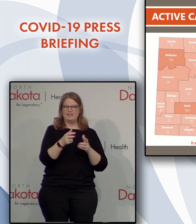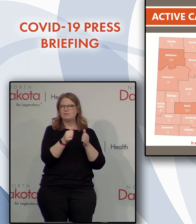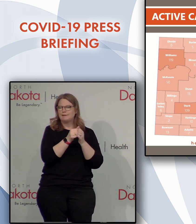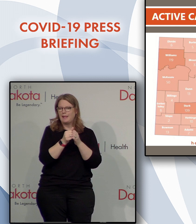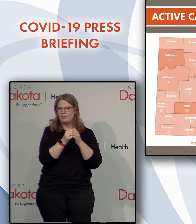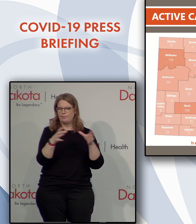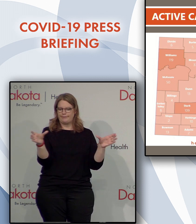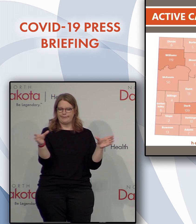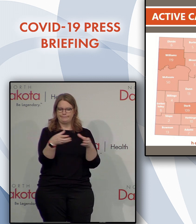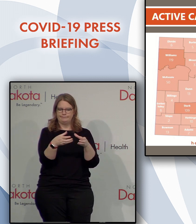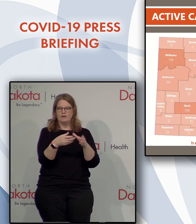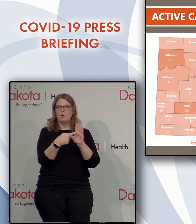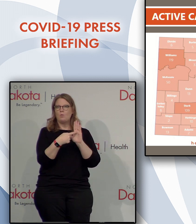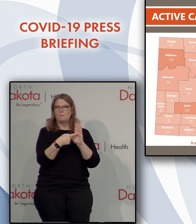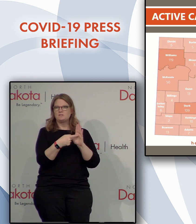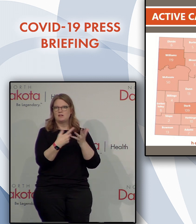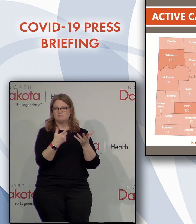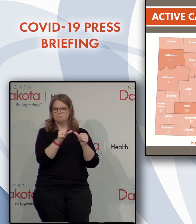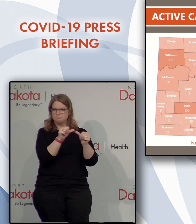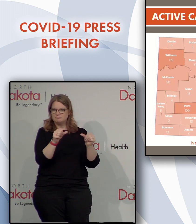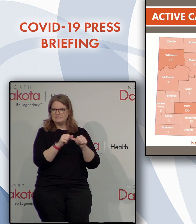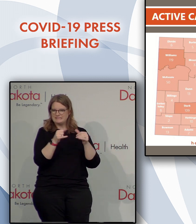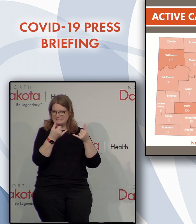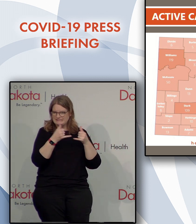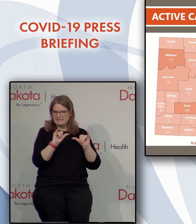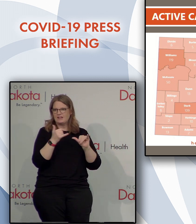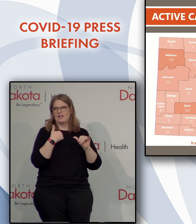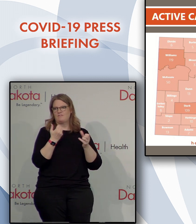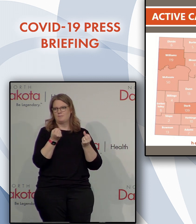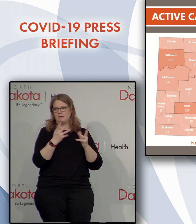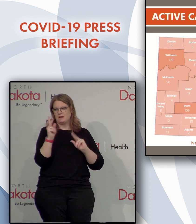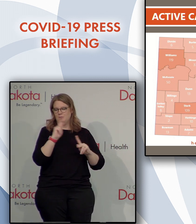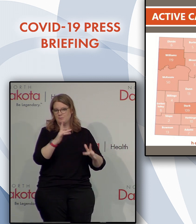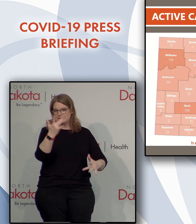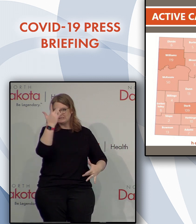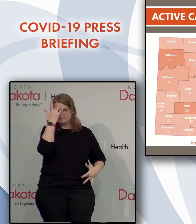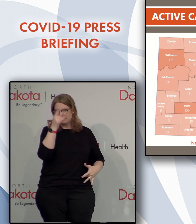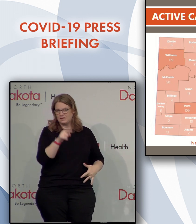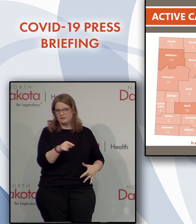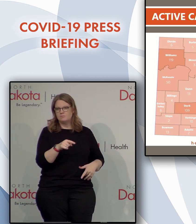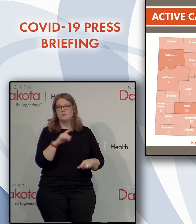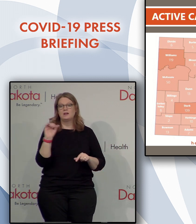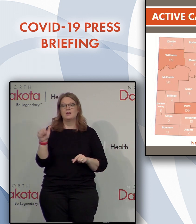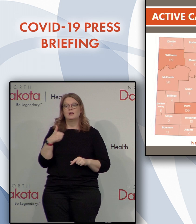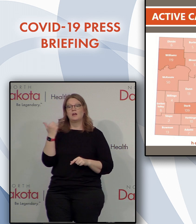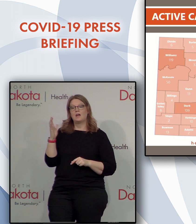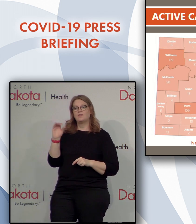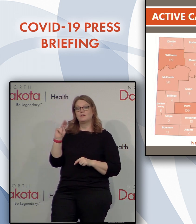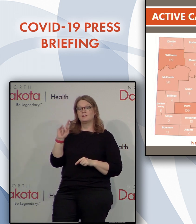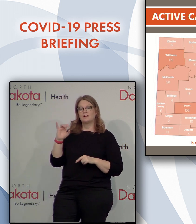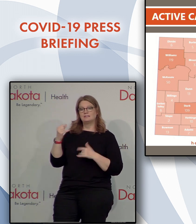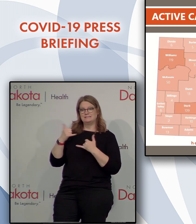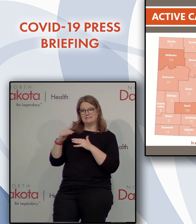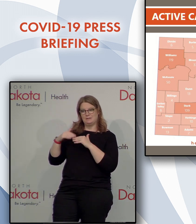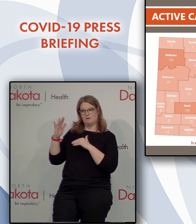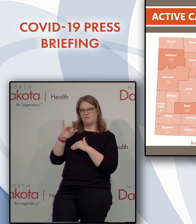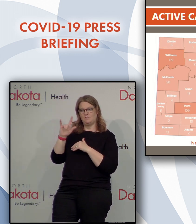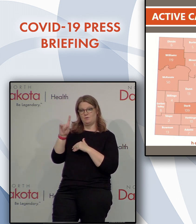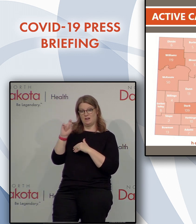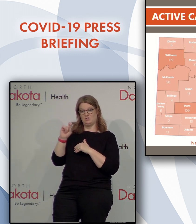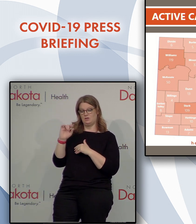metro area, represent an area where we still have a lot of active cases. But other counties that are still above 100 include Grand